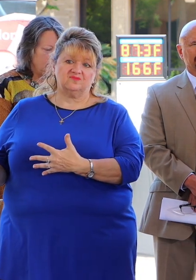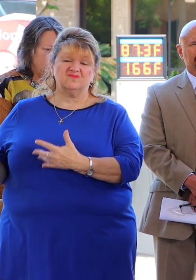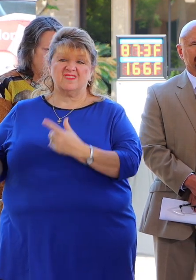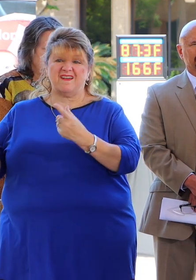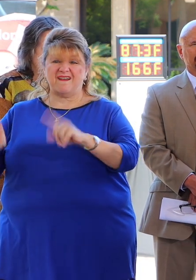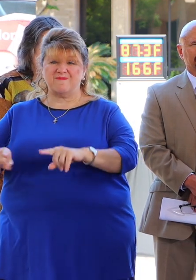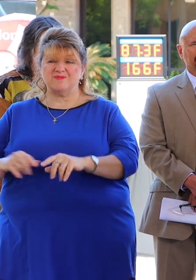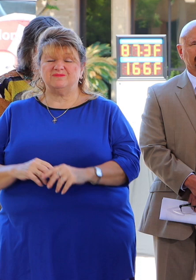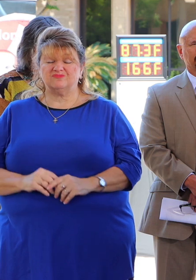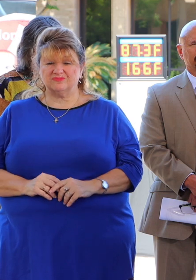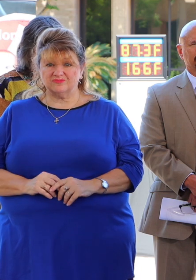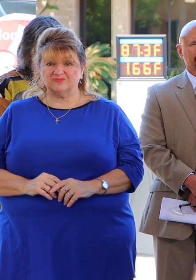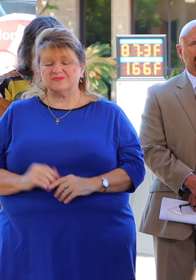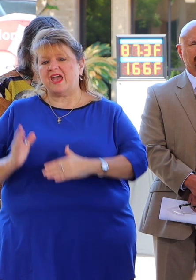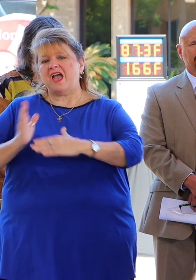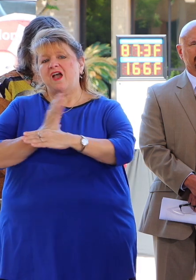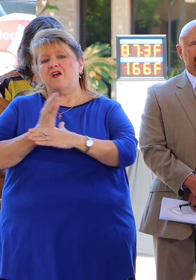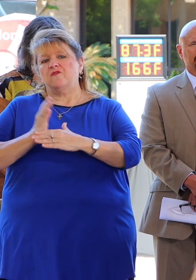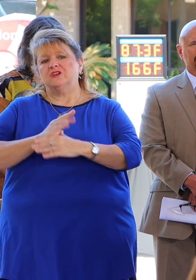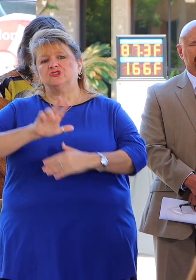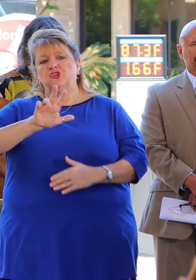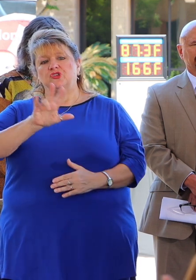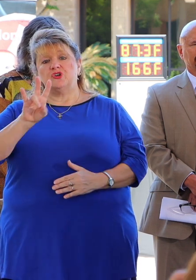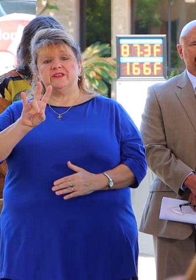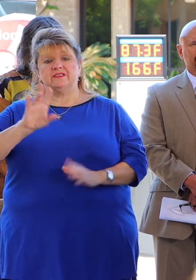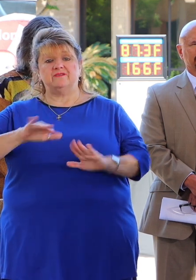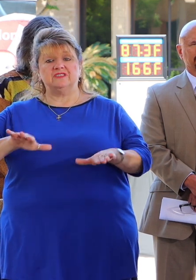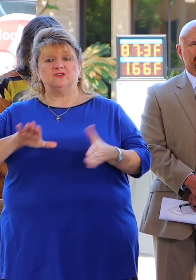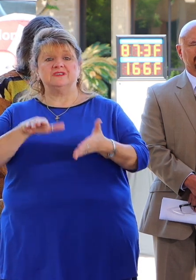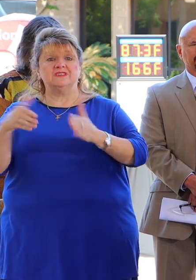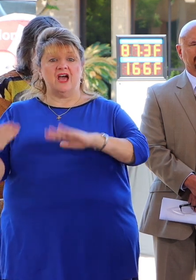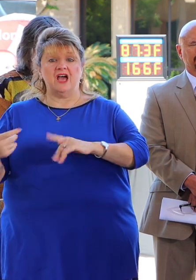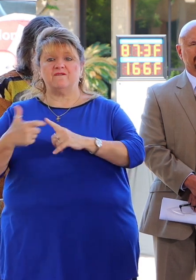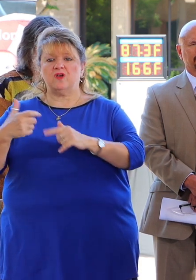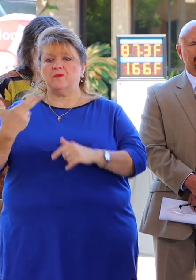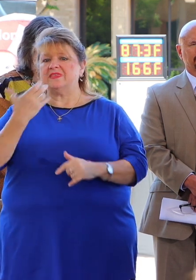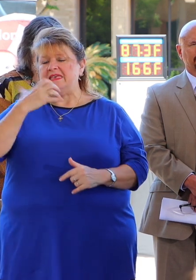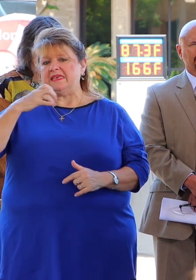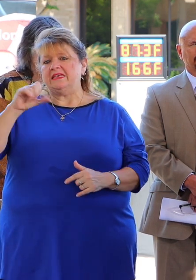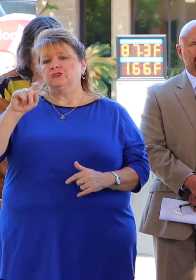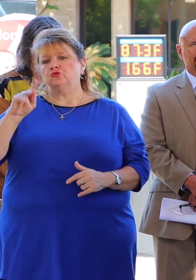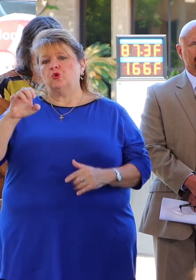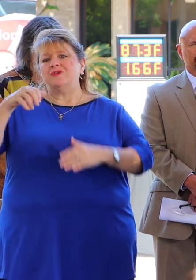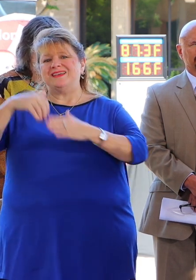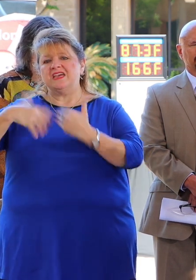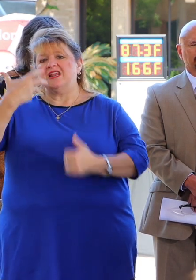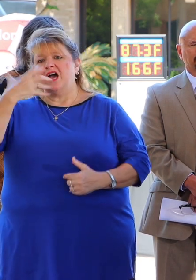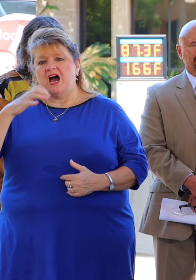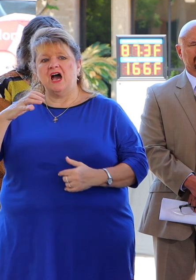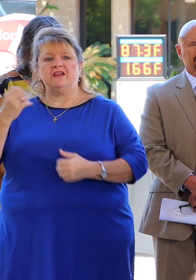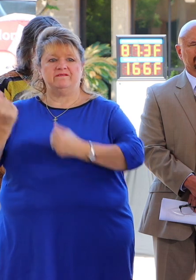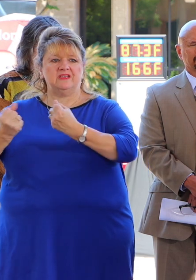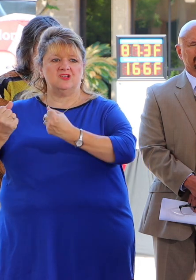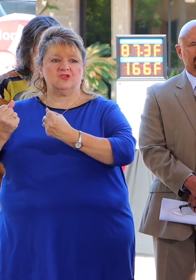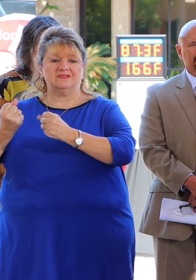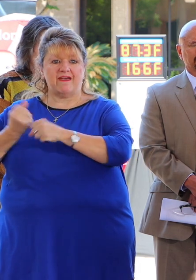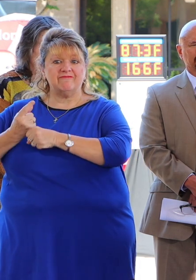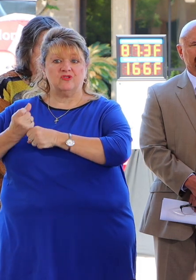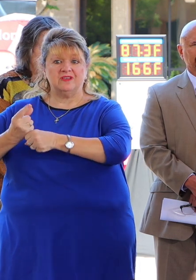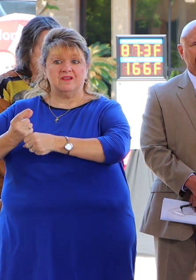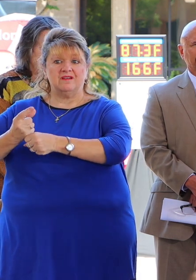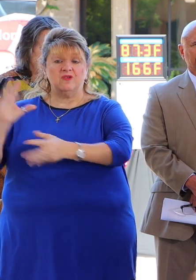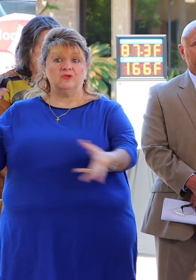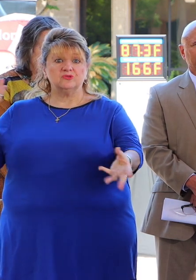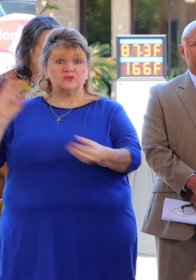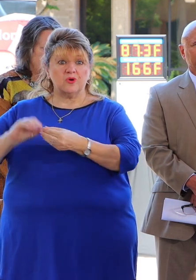Whereas on average, 37 children die from heat stroke inside hot vehicles each year, for a total